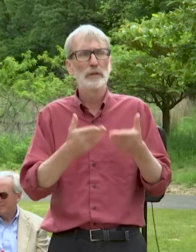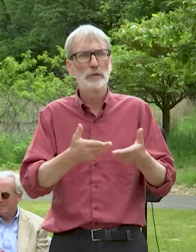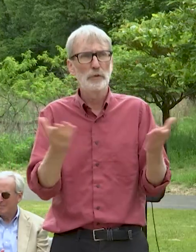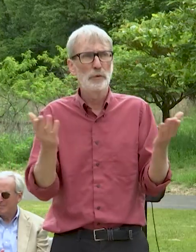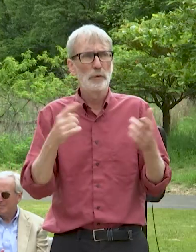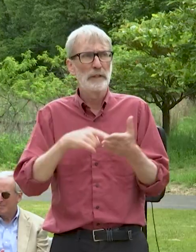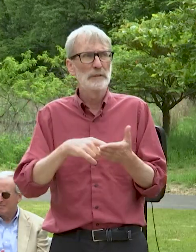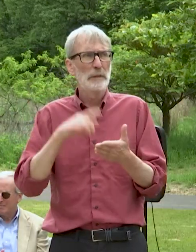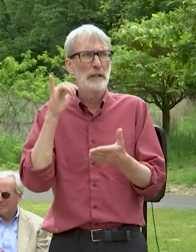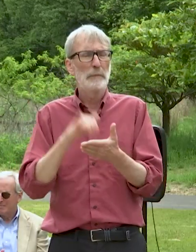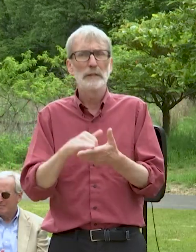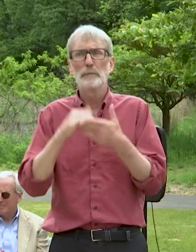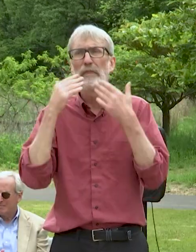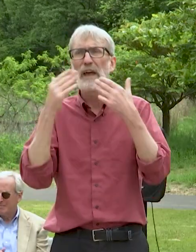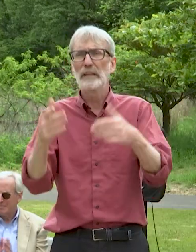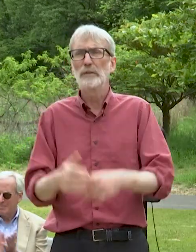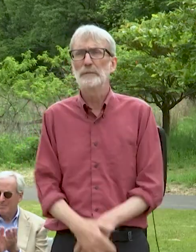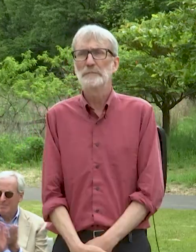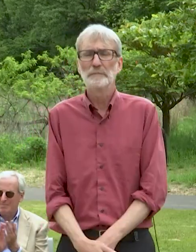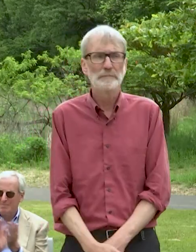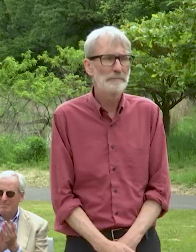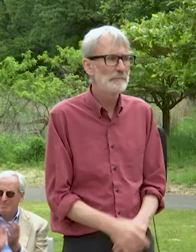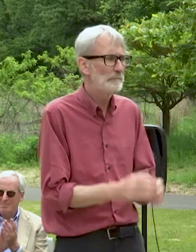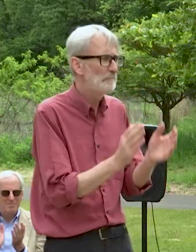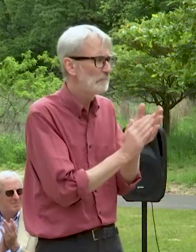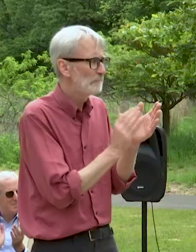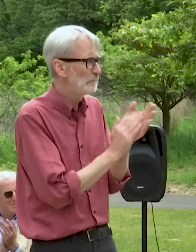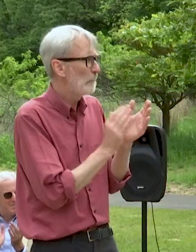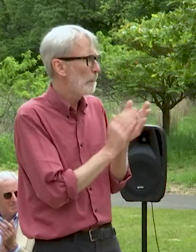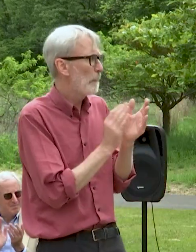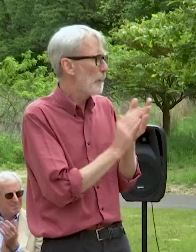been possible. Thank you all.